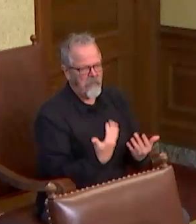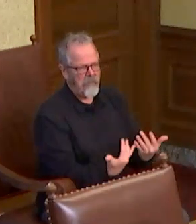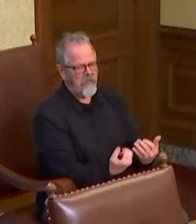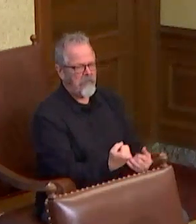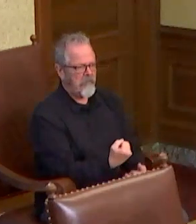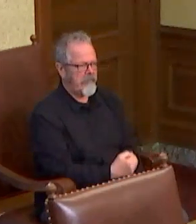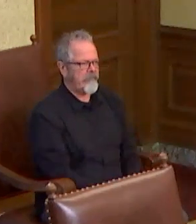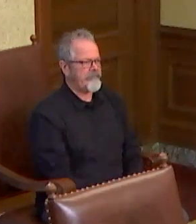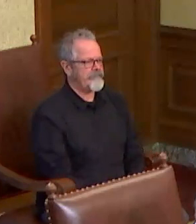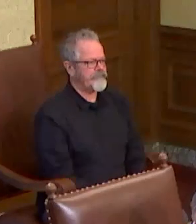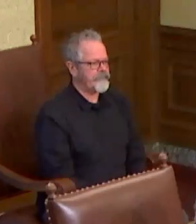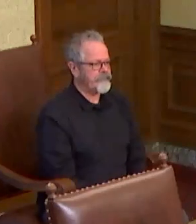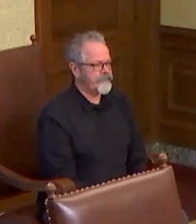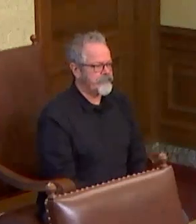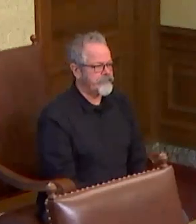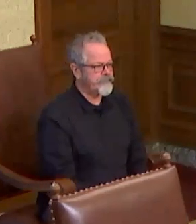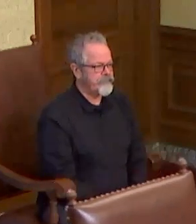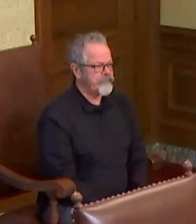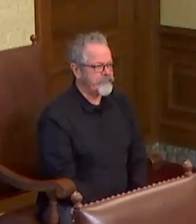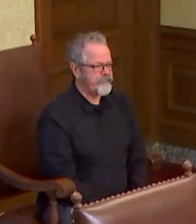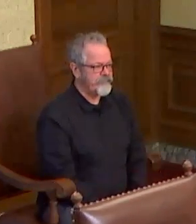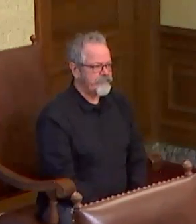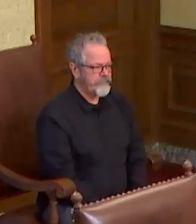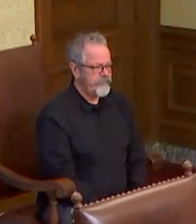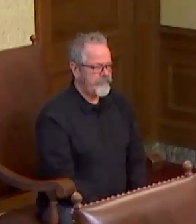Great. That's really helpful.